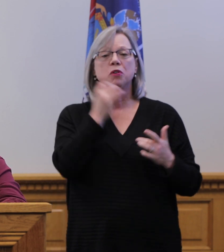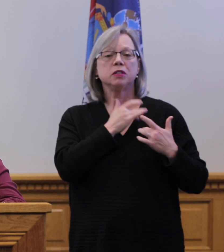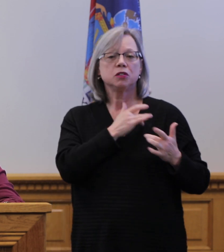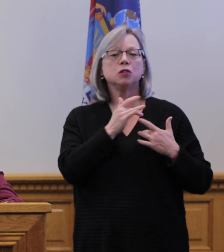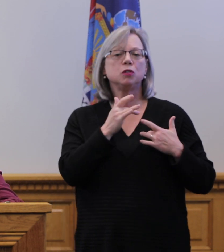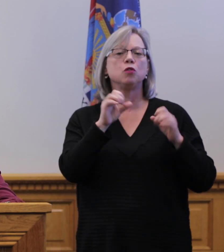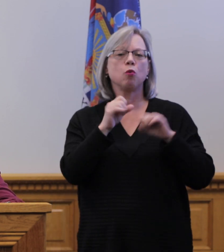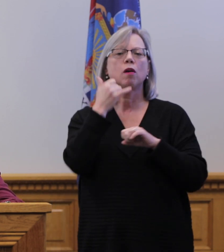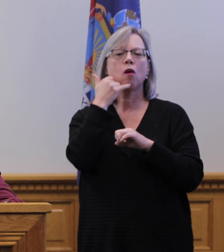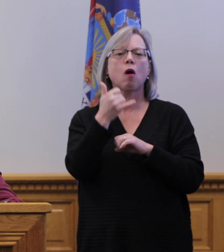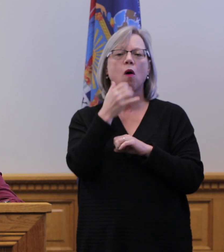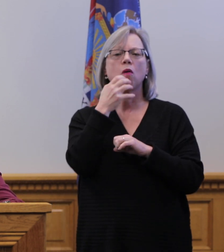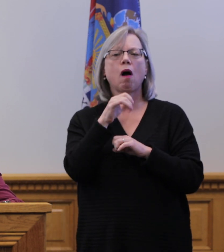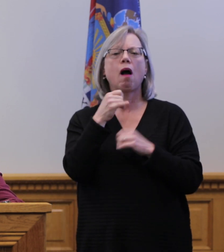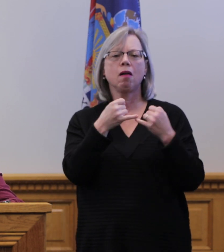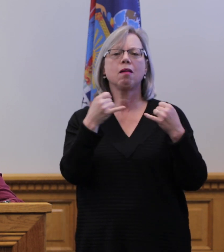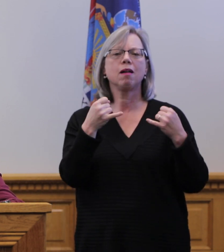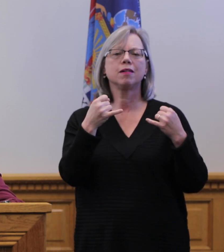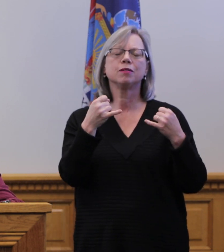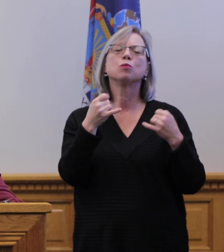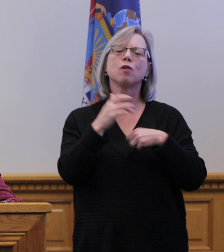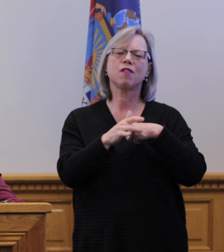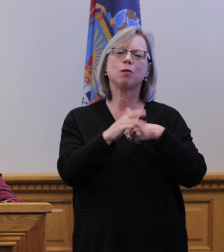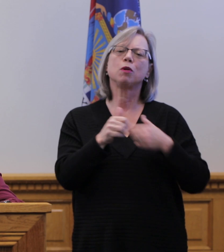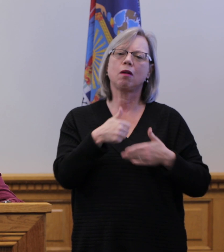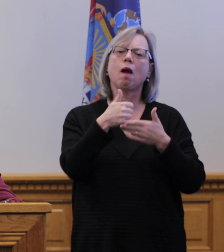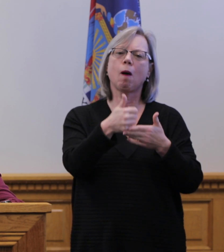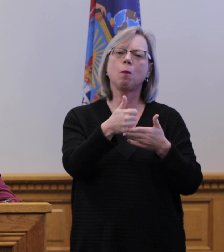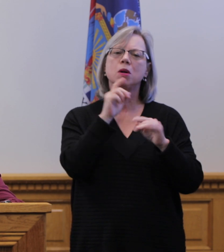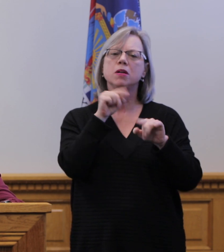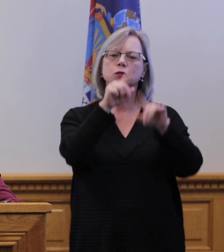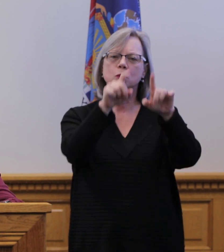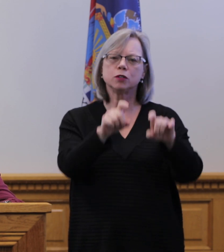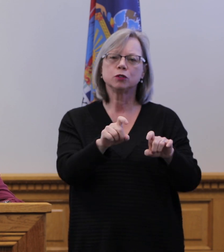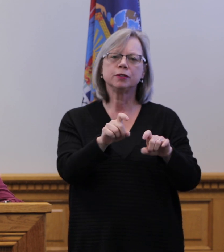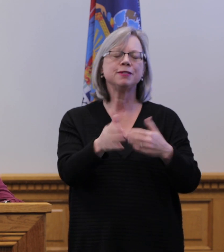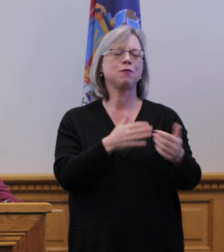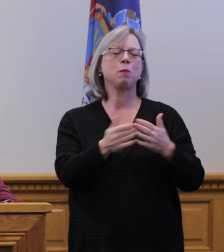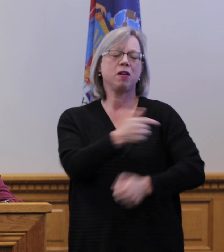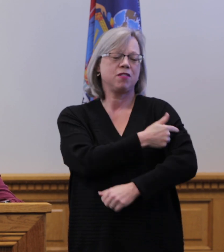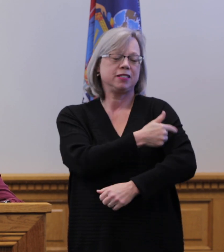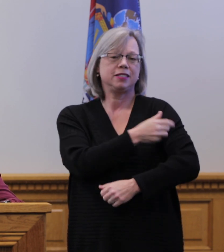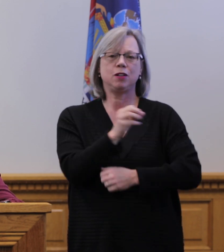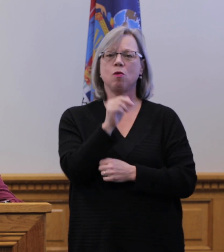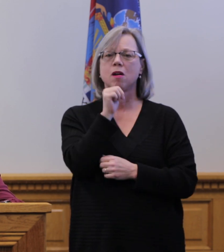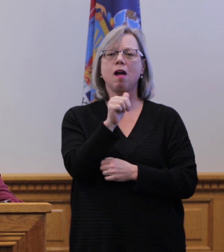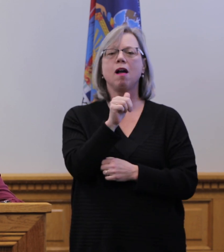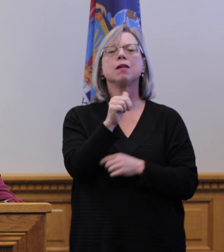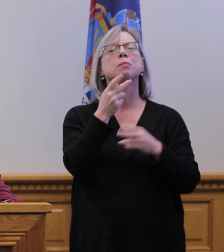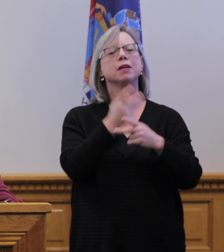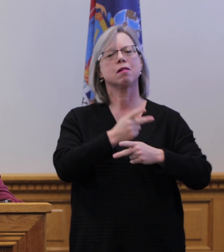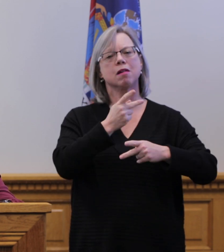COVID-19 hotline. We are all available to help you. Regardless of your vaccination status, remember to be proactive